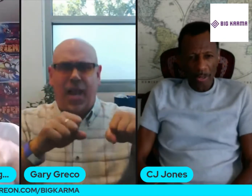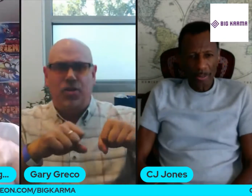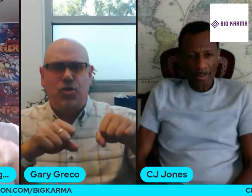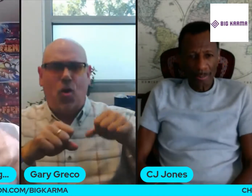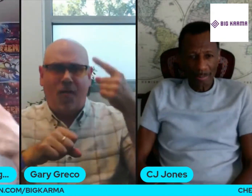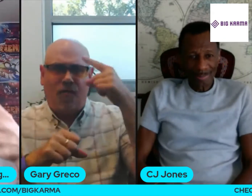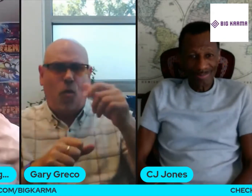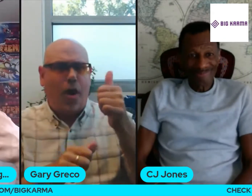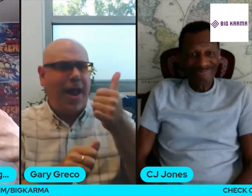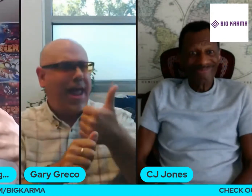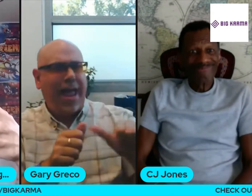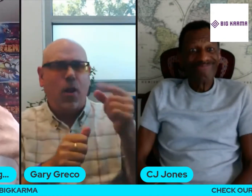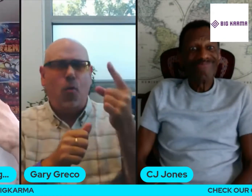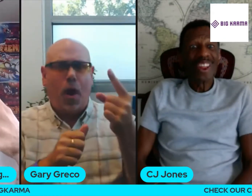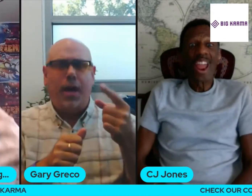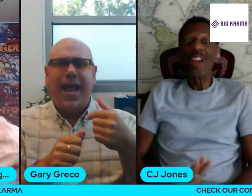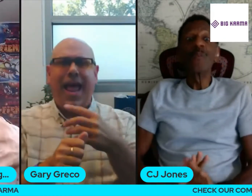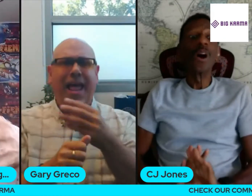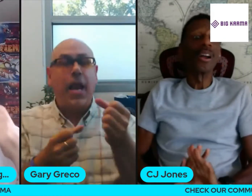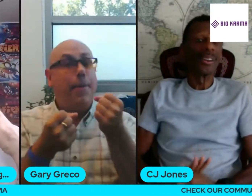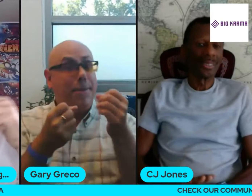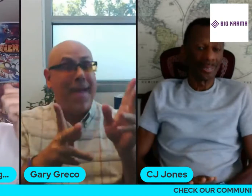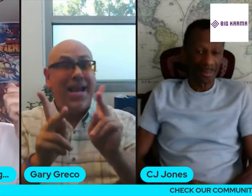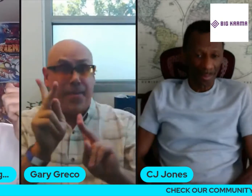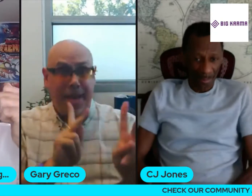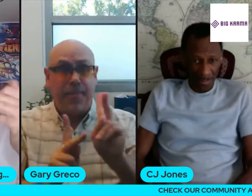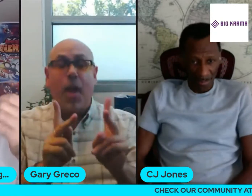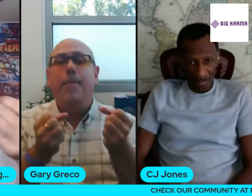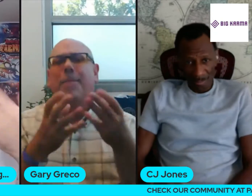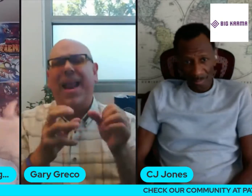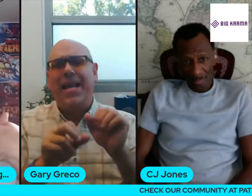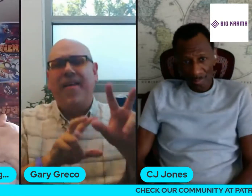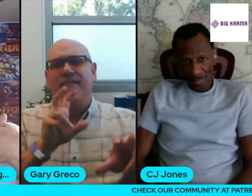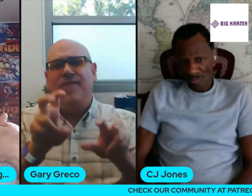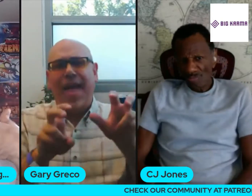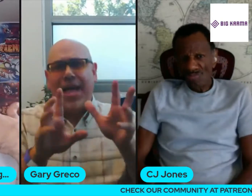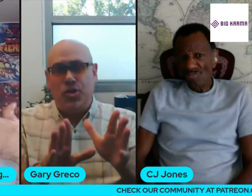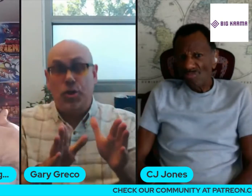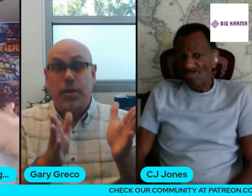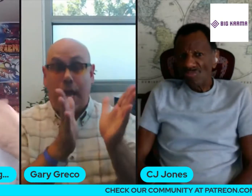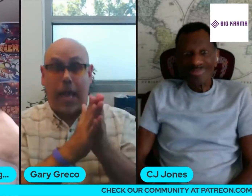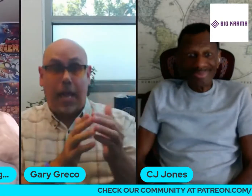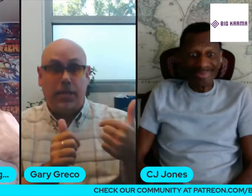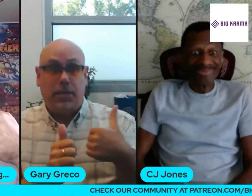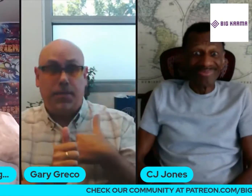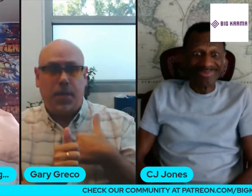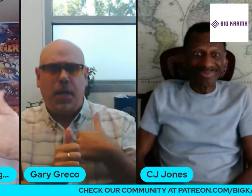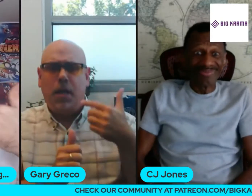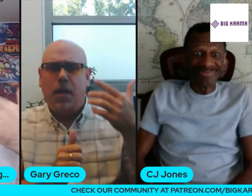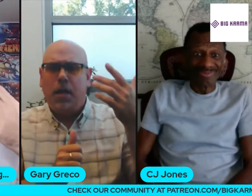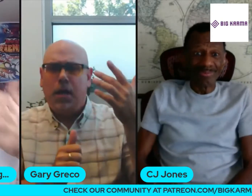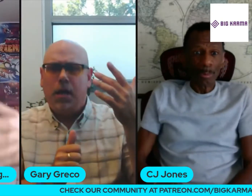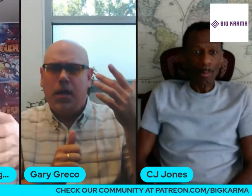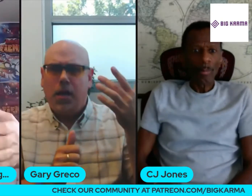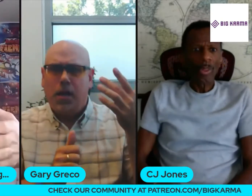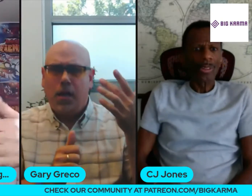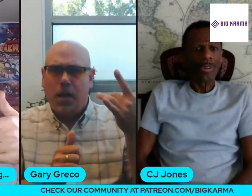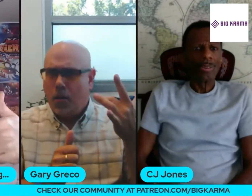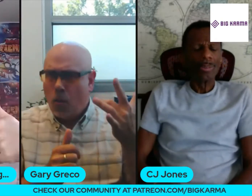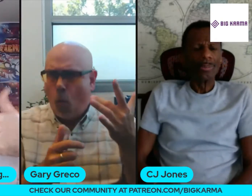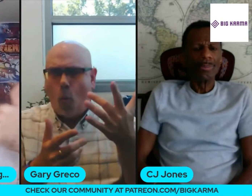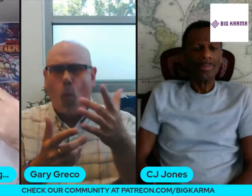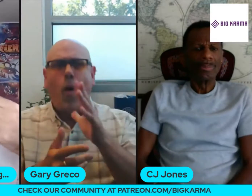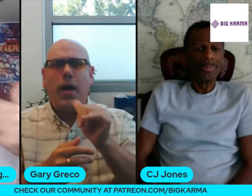agree with you. Many people, many investors ask me why Big Karma is not a